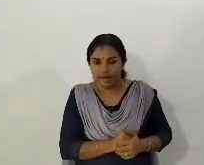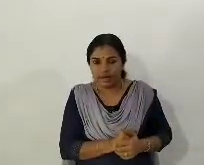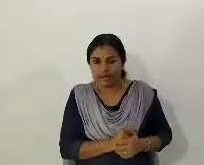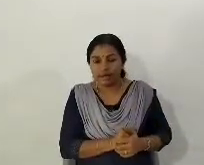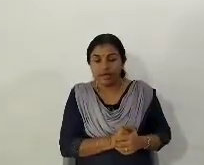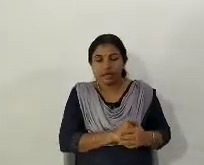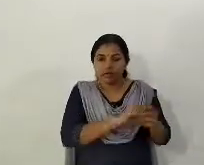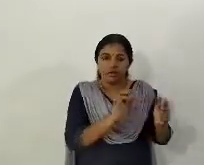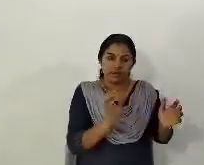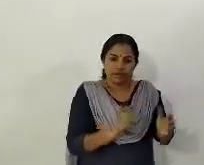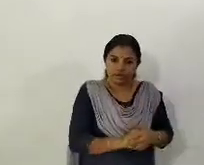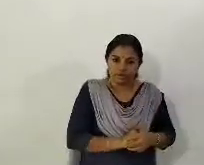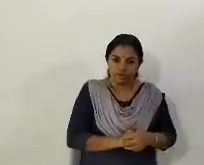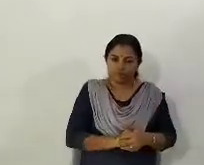and doing the work.